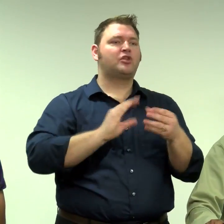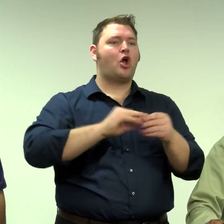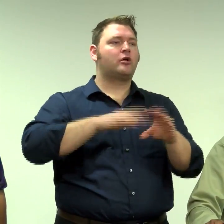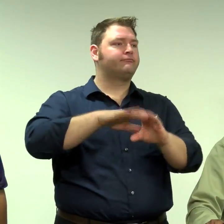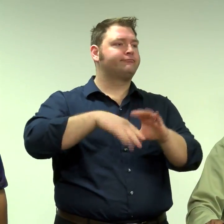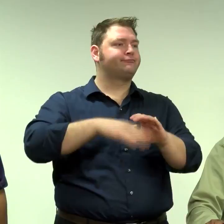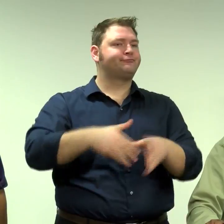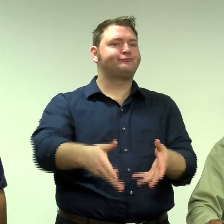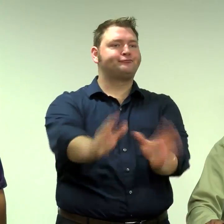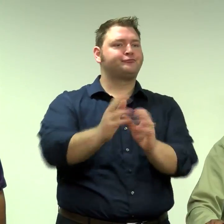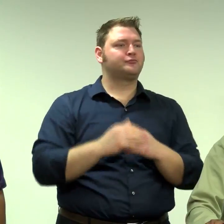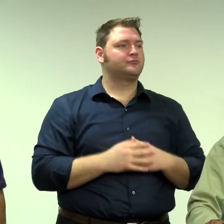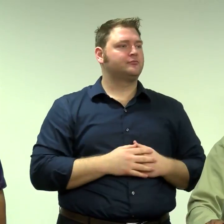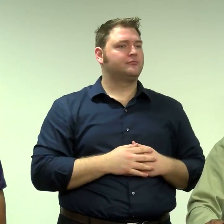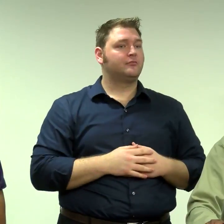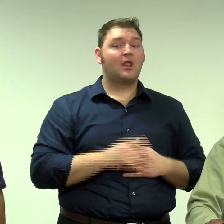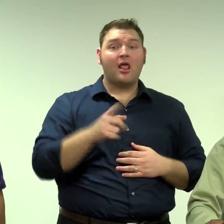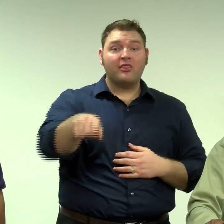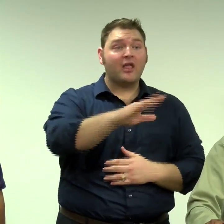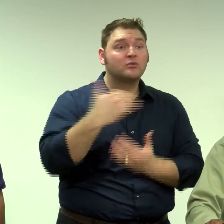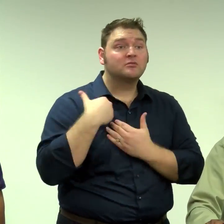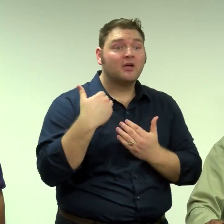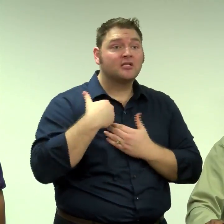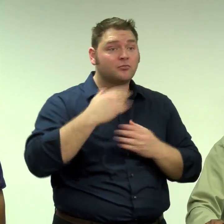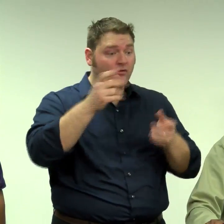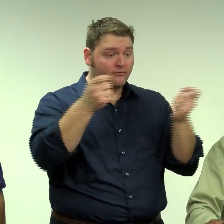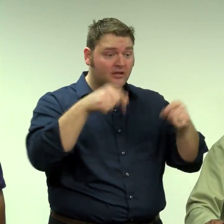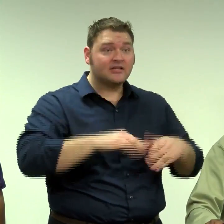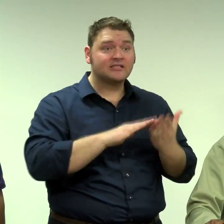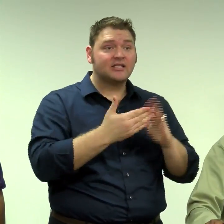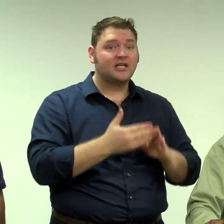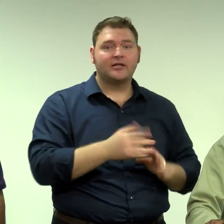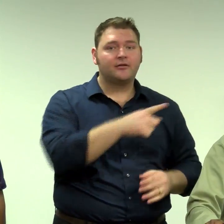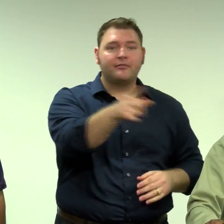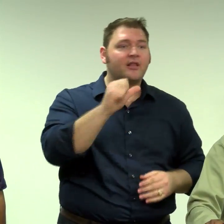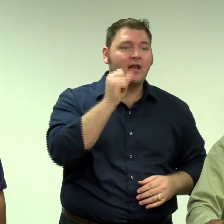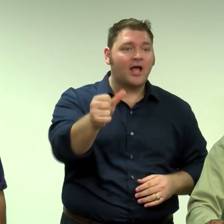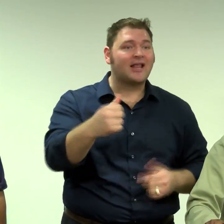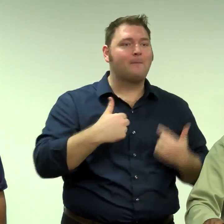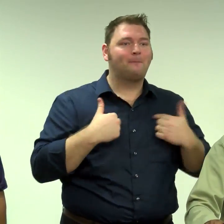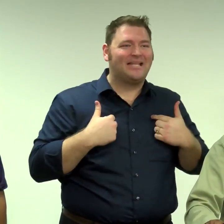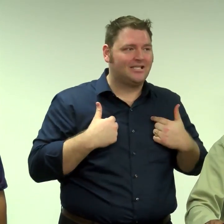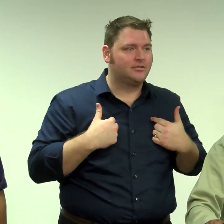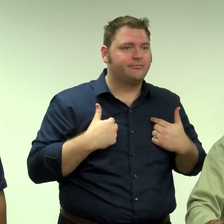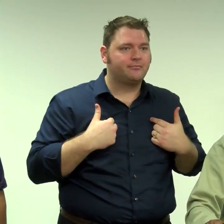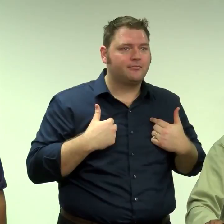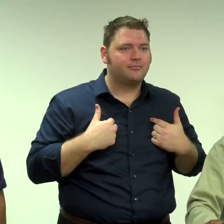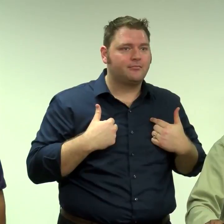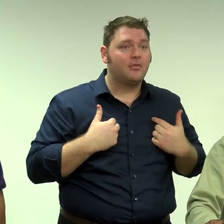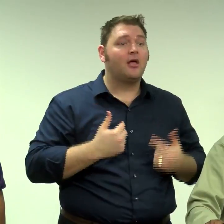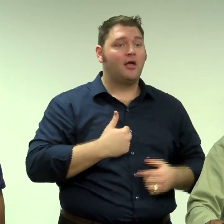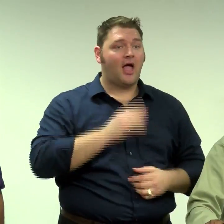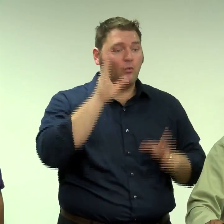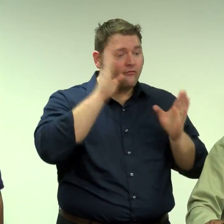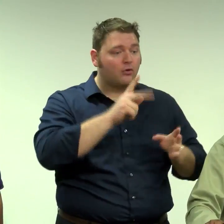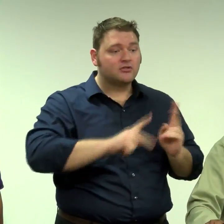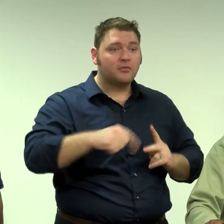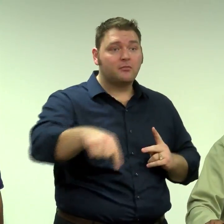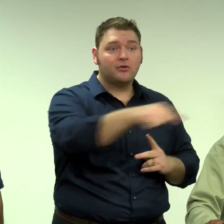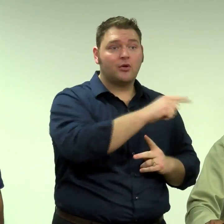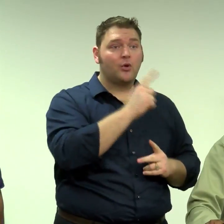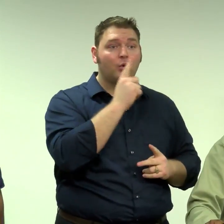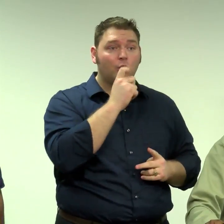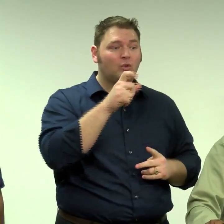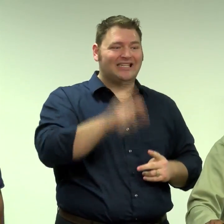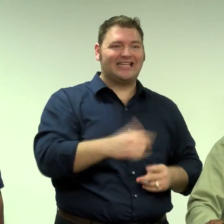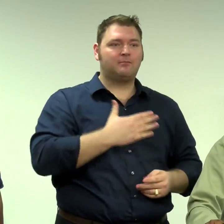is. I want to focus on the people who need my help now, and I'm going to allow people who spend a lot of time behind